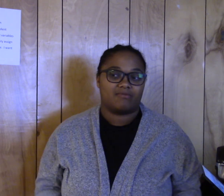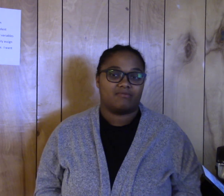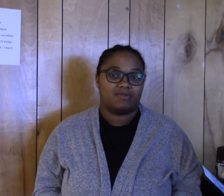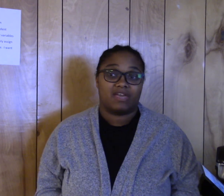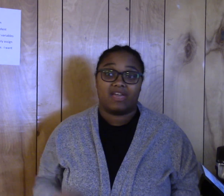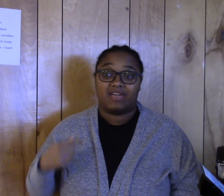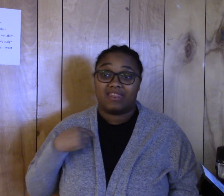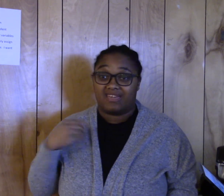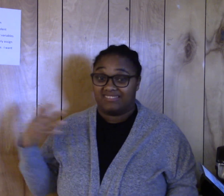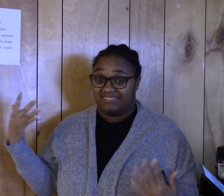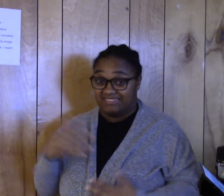house.